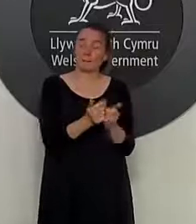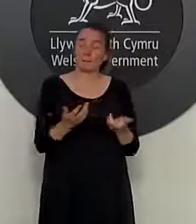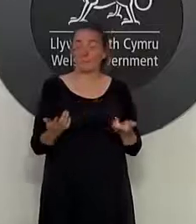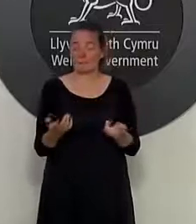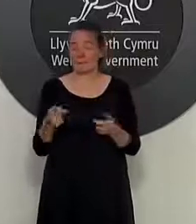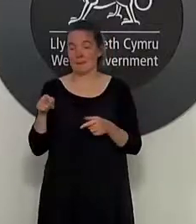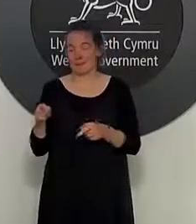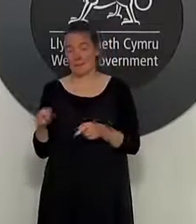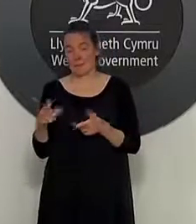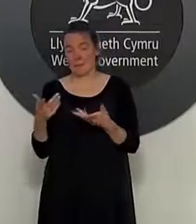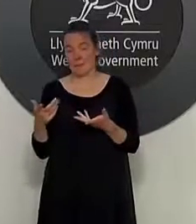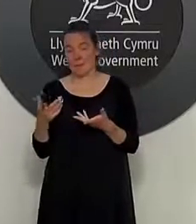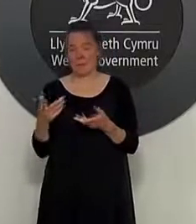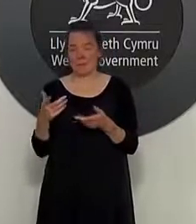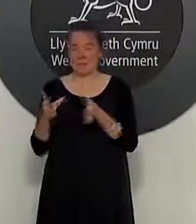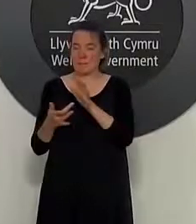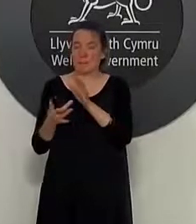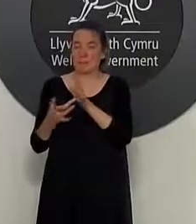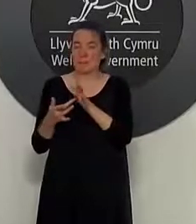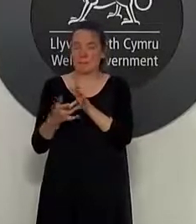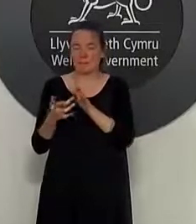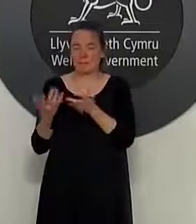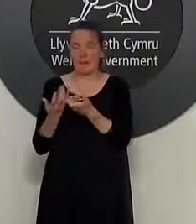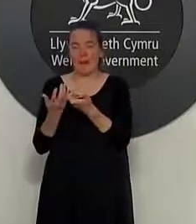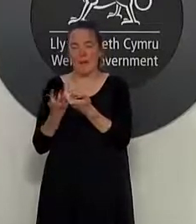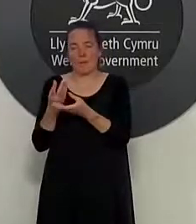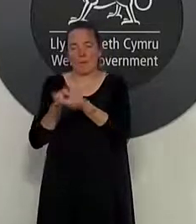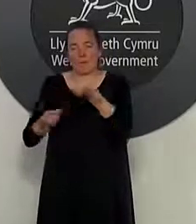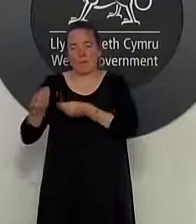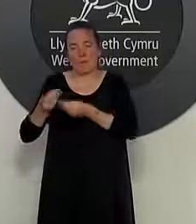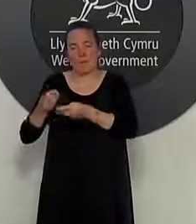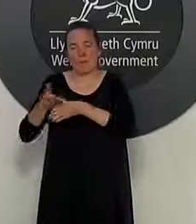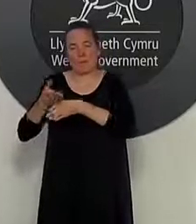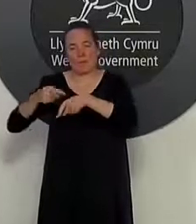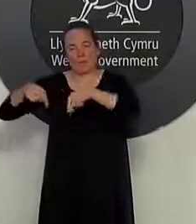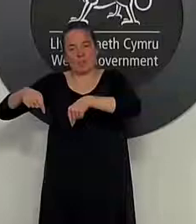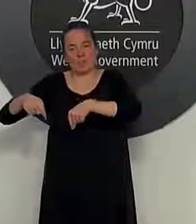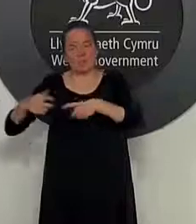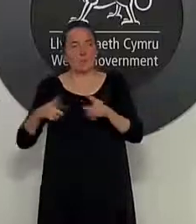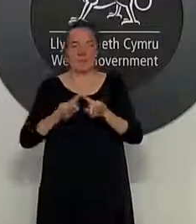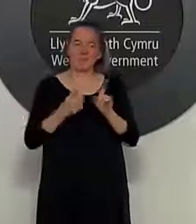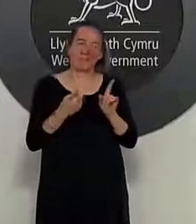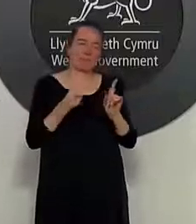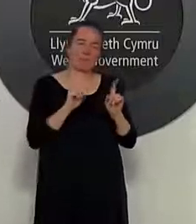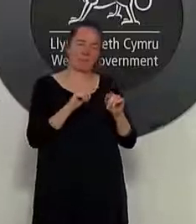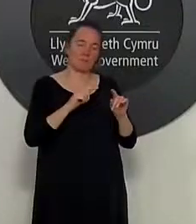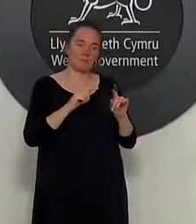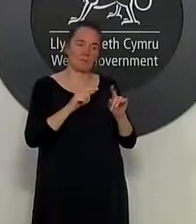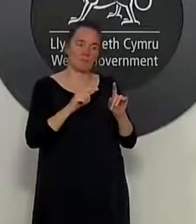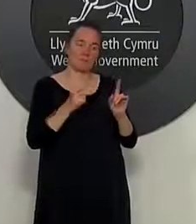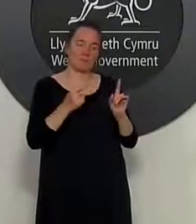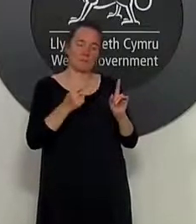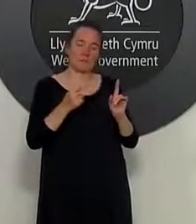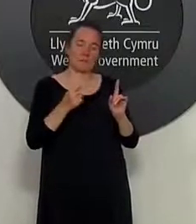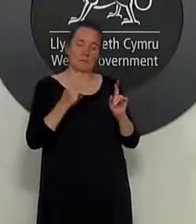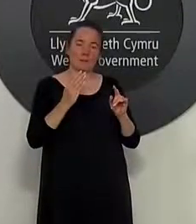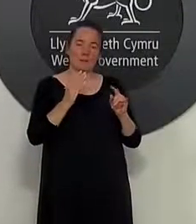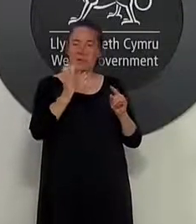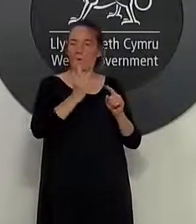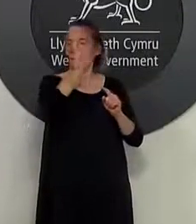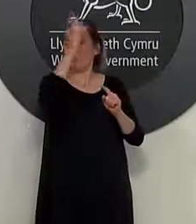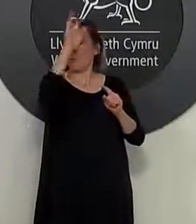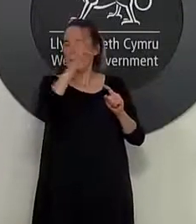local economy operates. That is very different in some of the communities we've been talking about on the north